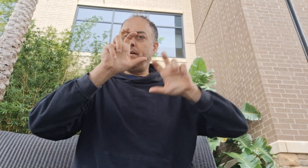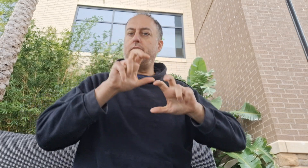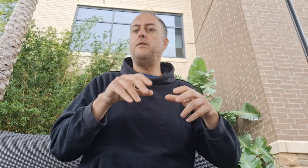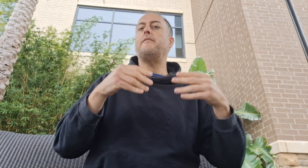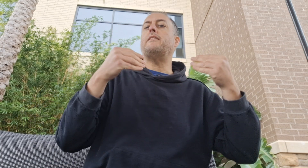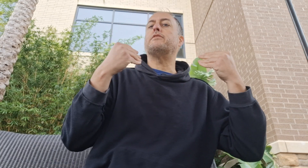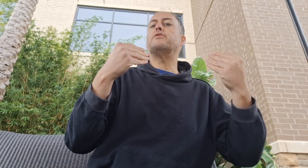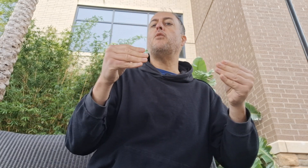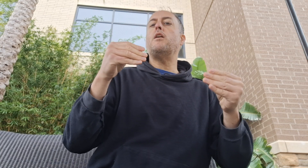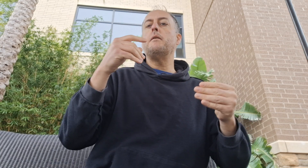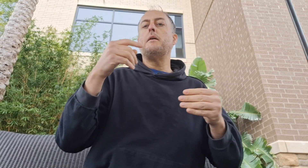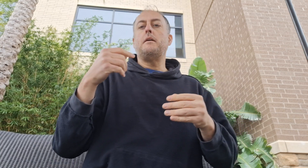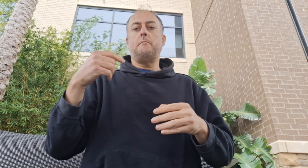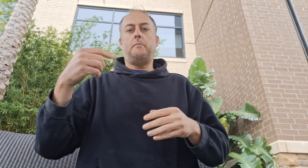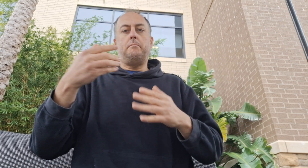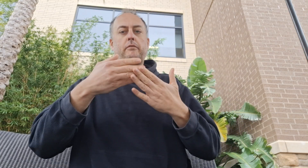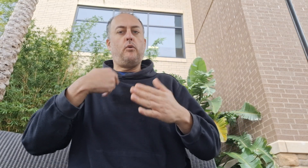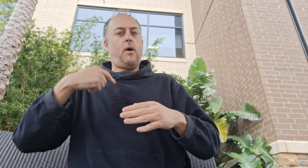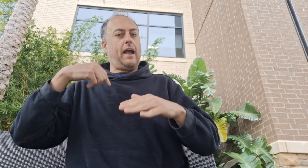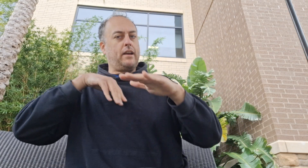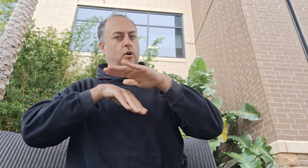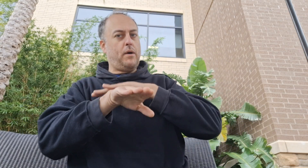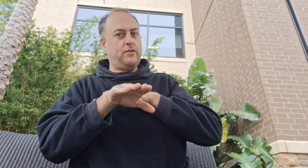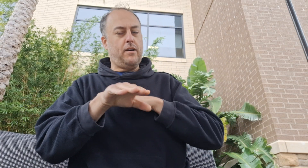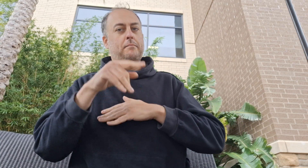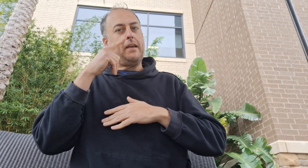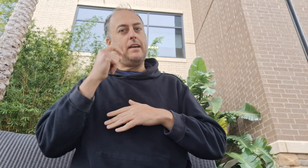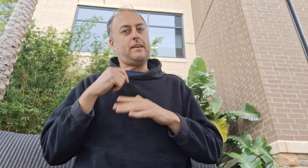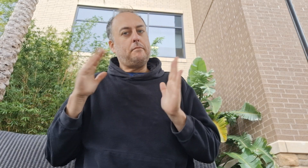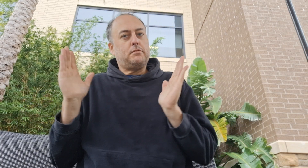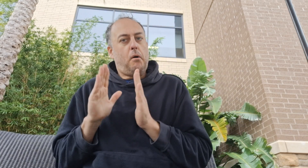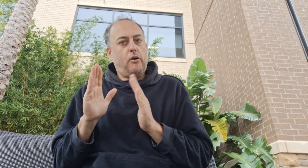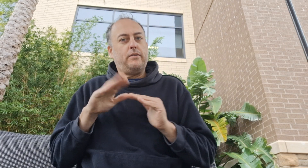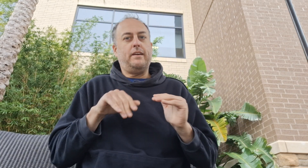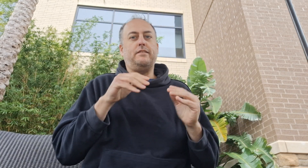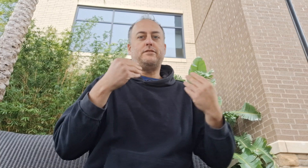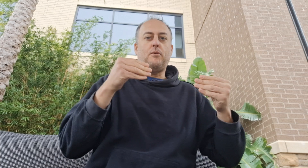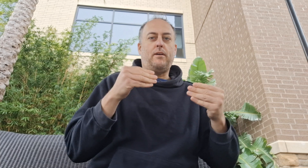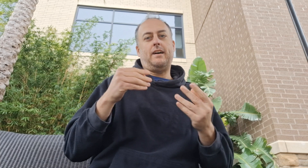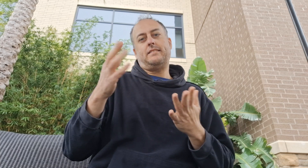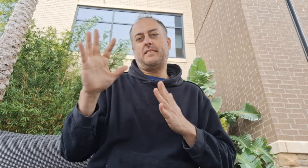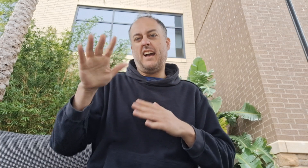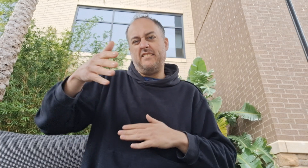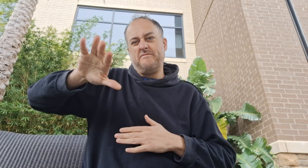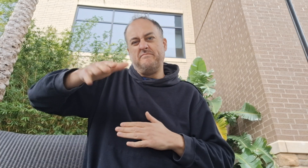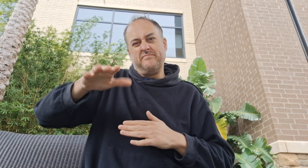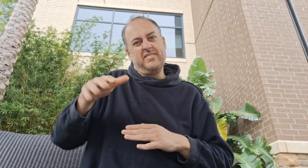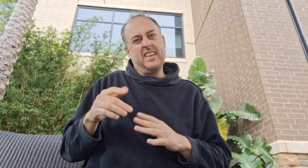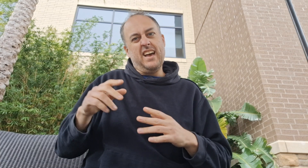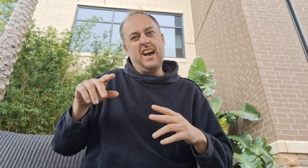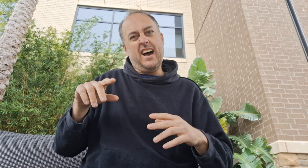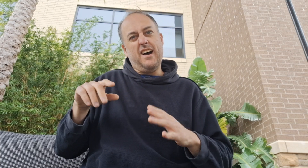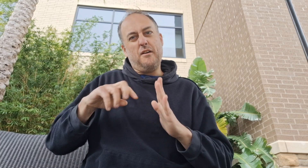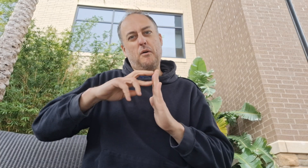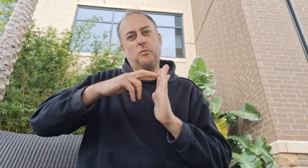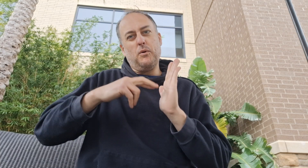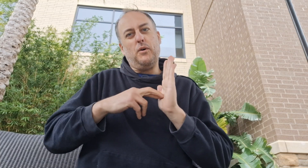You have to have the store before I can go into it, because I'm smaller than the store. That's kind of a rule